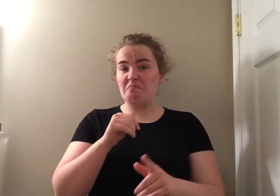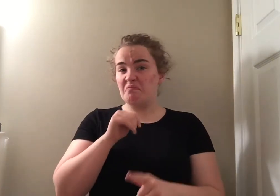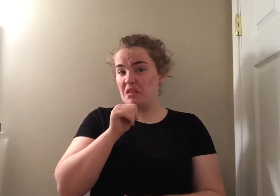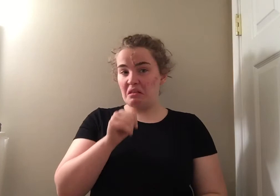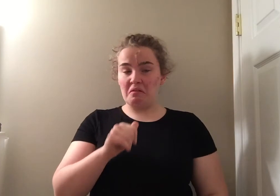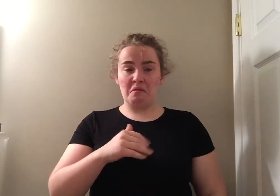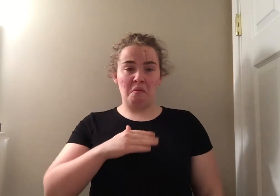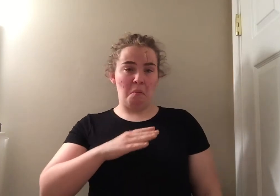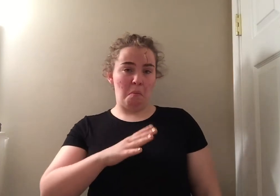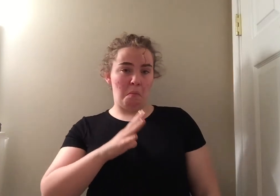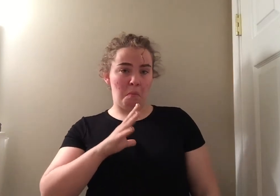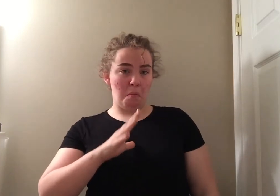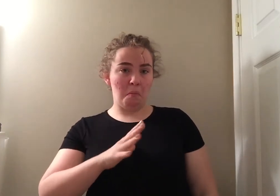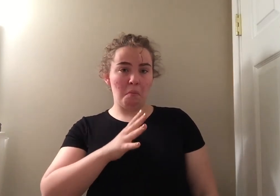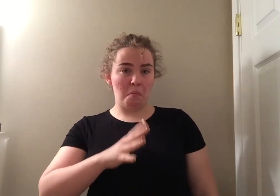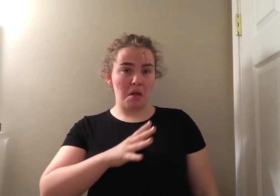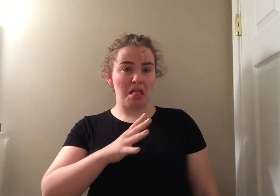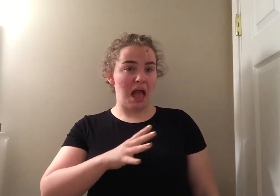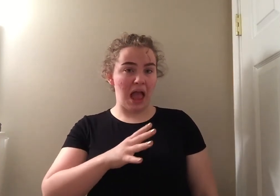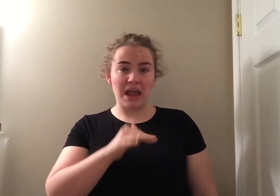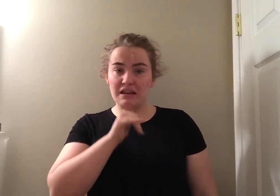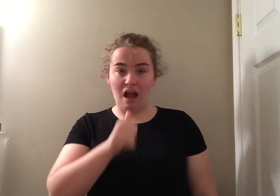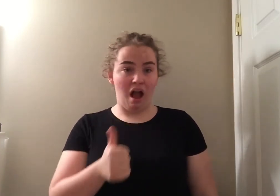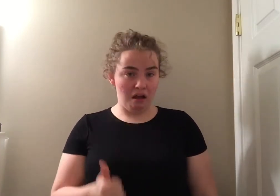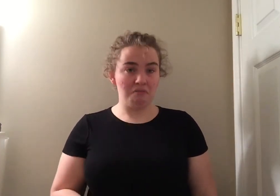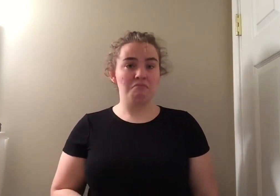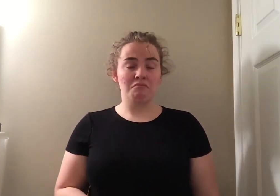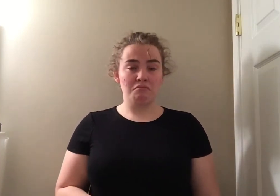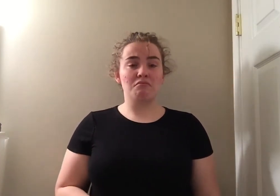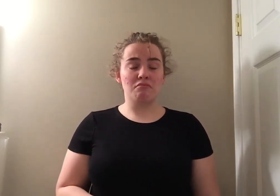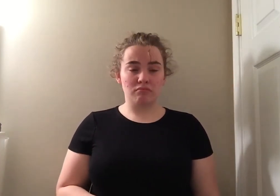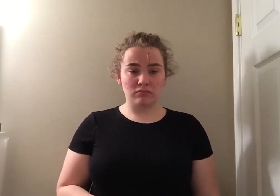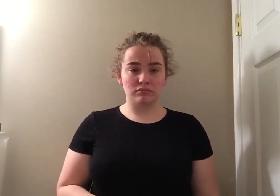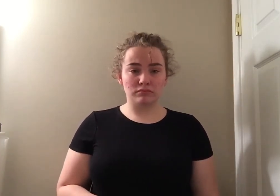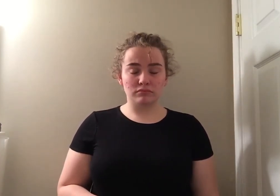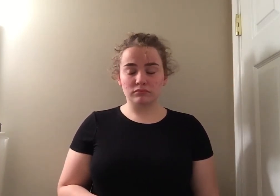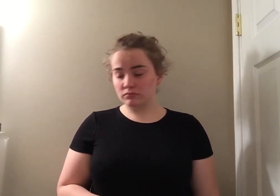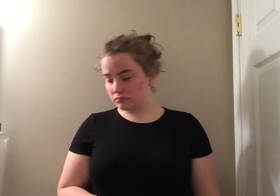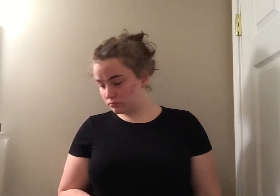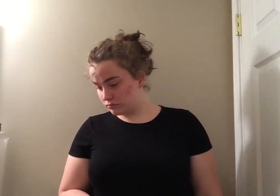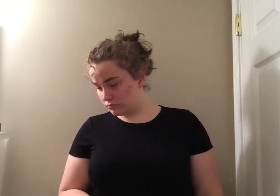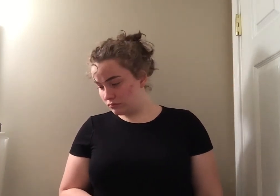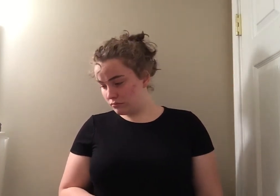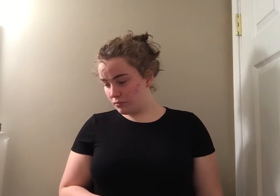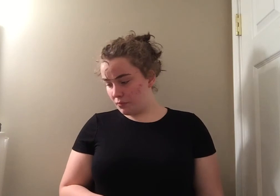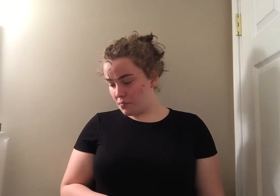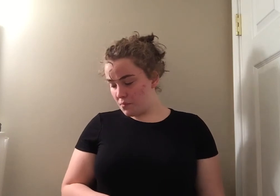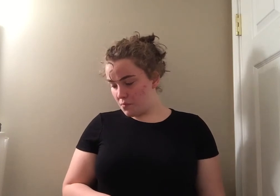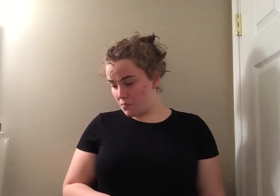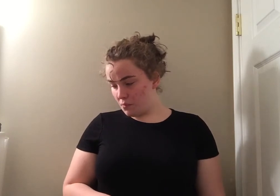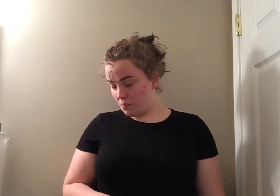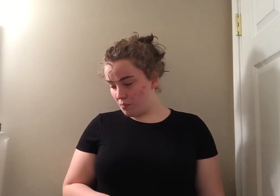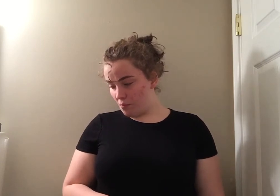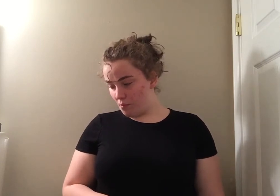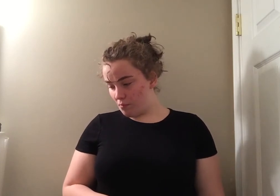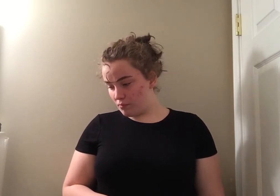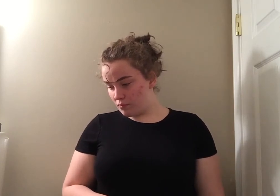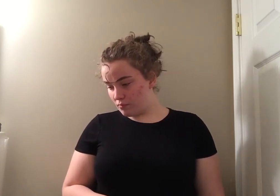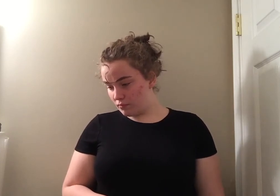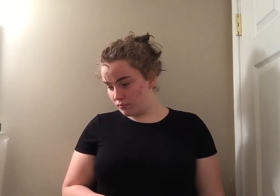Because when my little nephew was born, I was kind of impolite, but I seemed naive to him even when